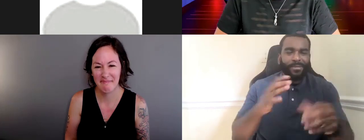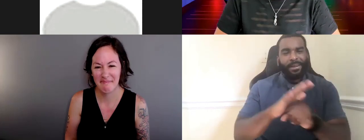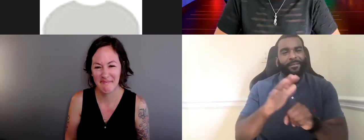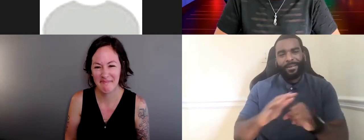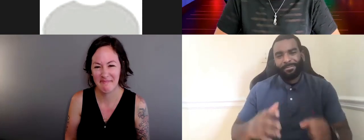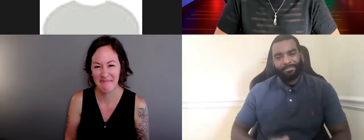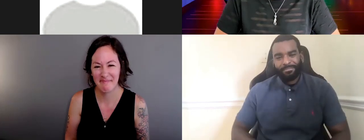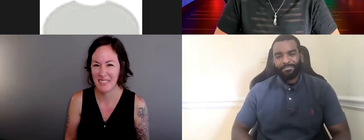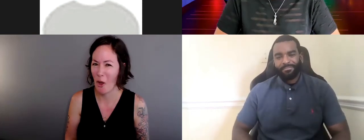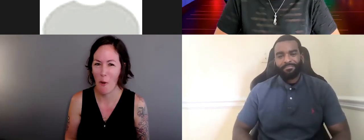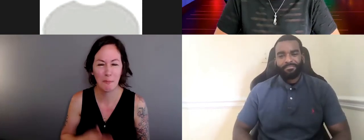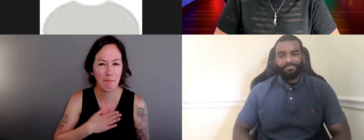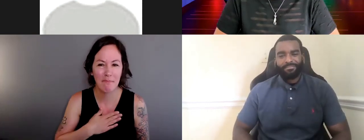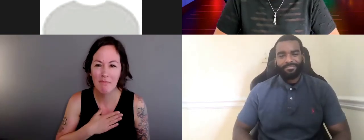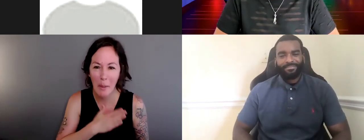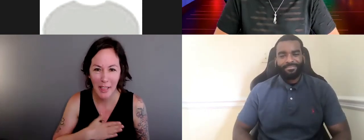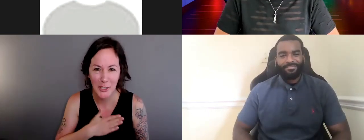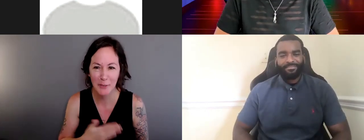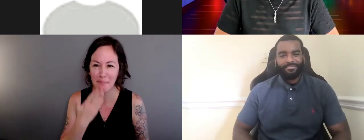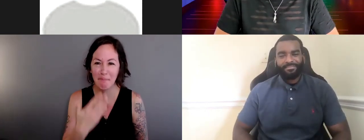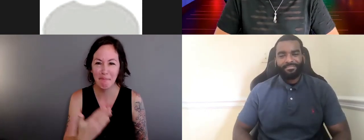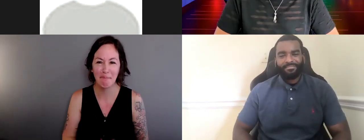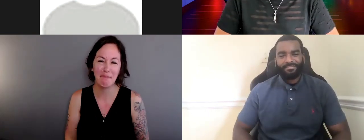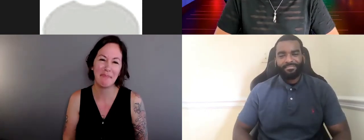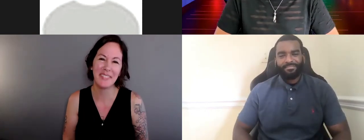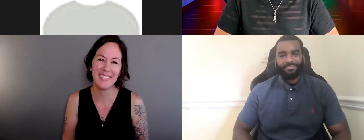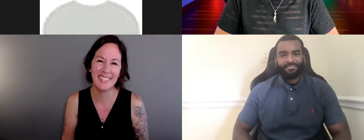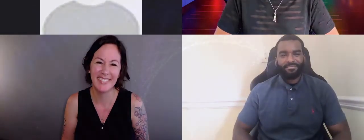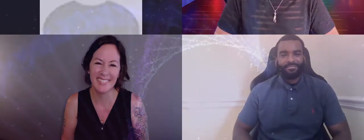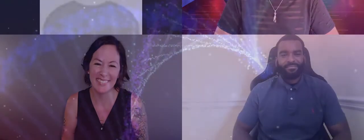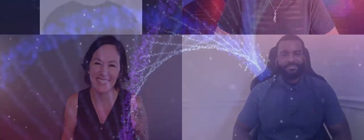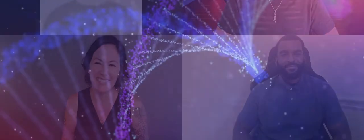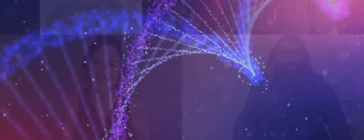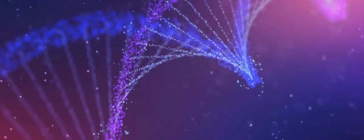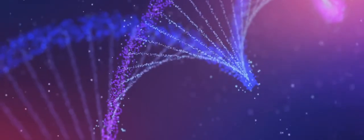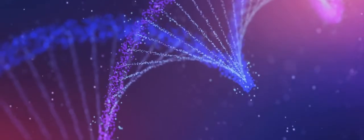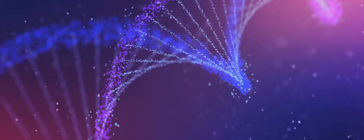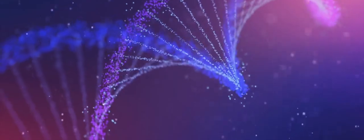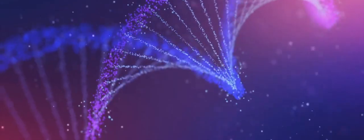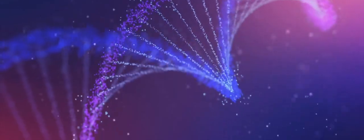Absolutely. My pleasure. Thank you.